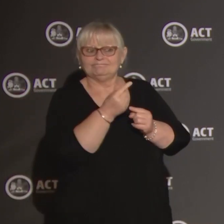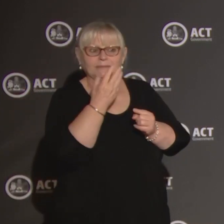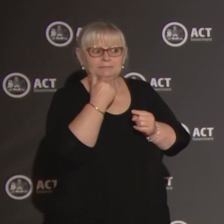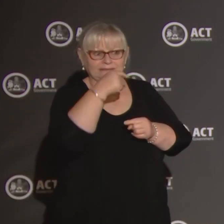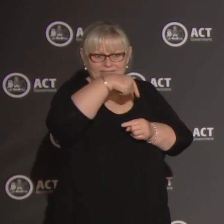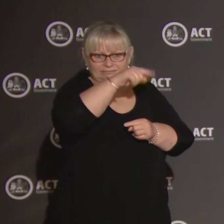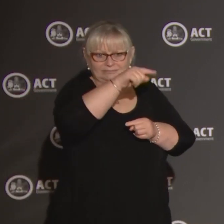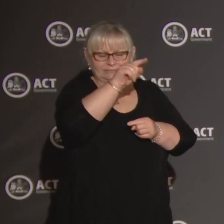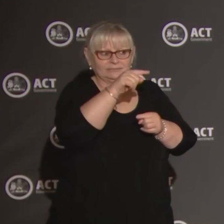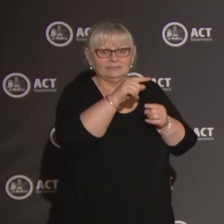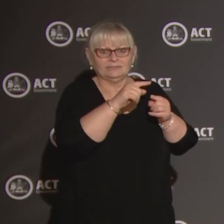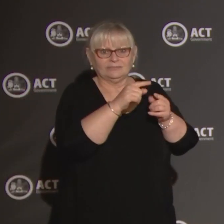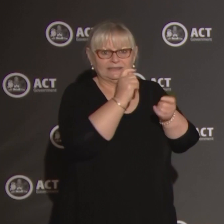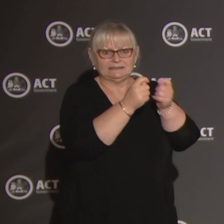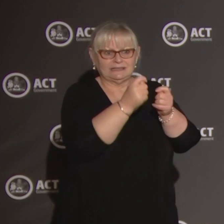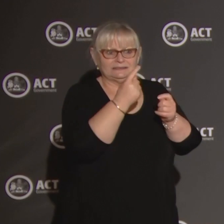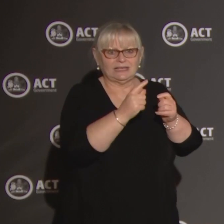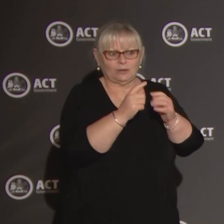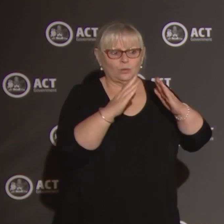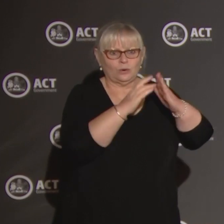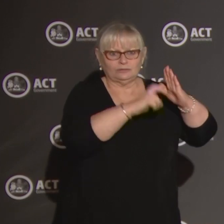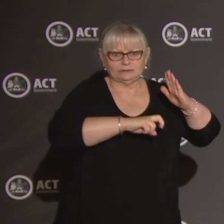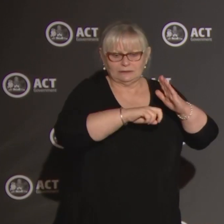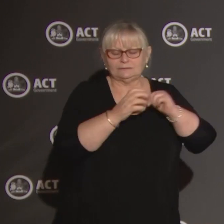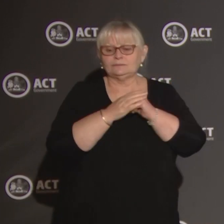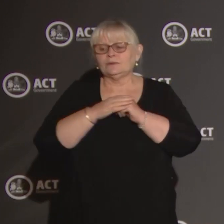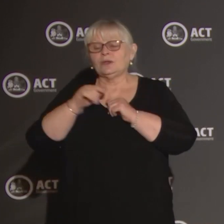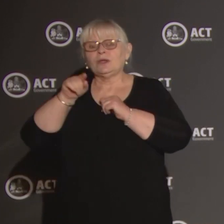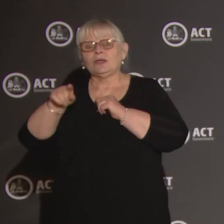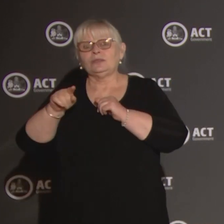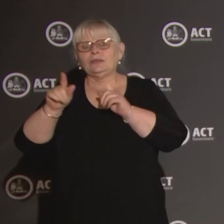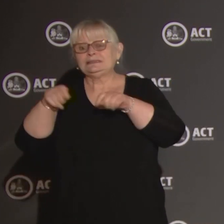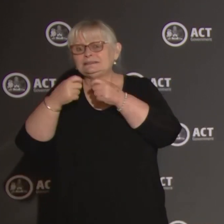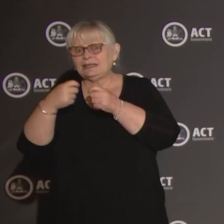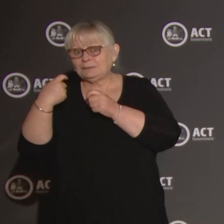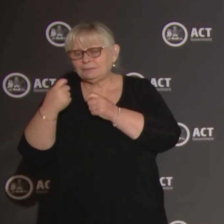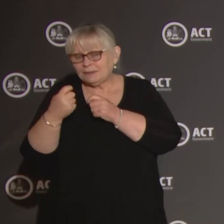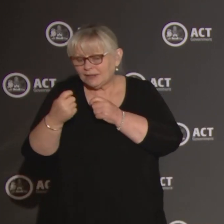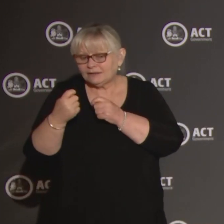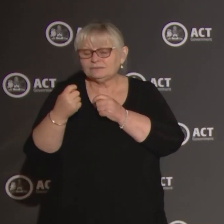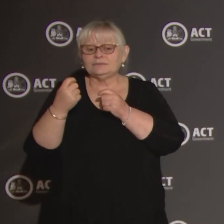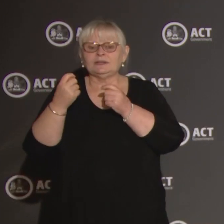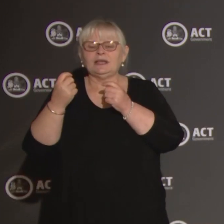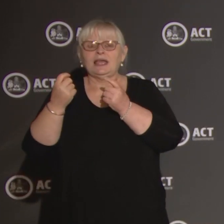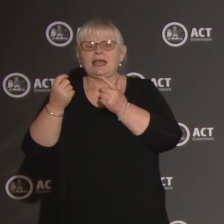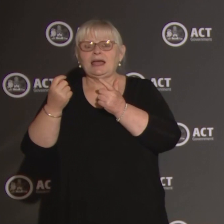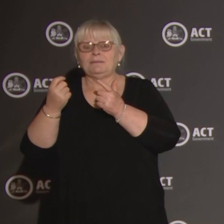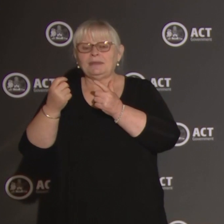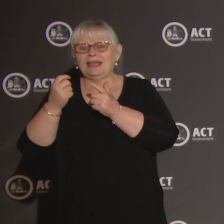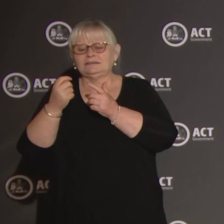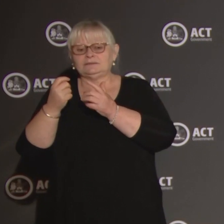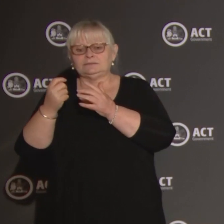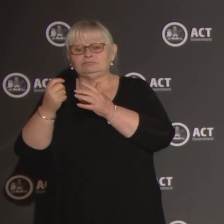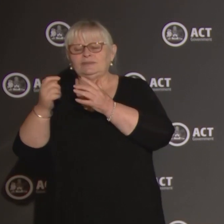quarantine. Team members and other families who are assessed as either at high risk